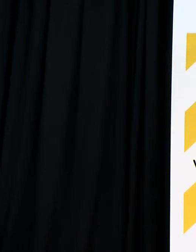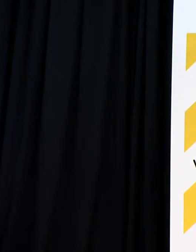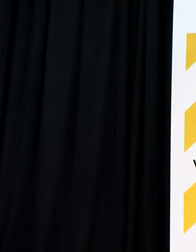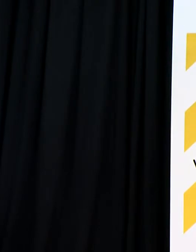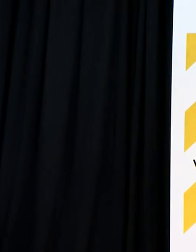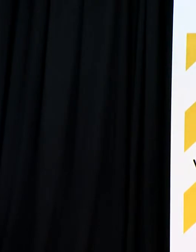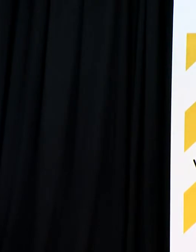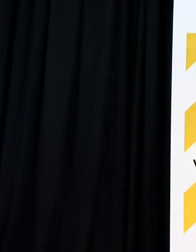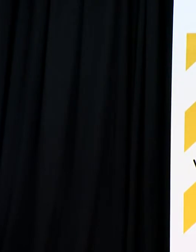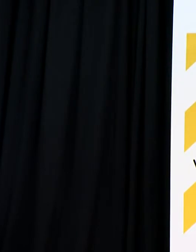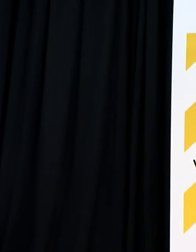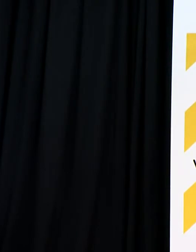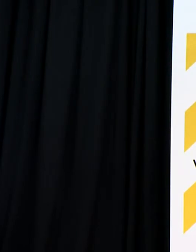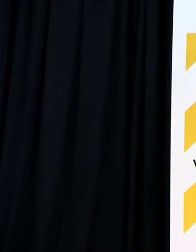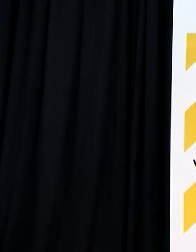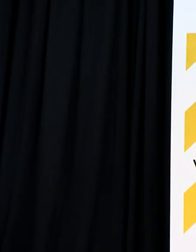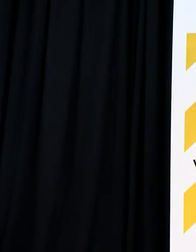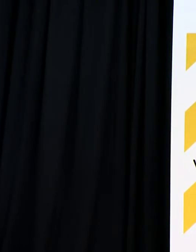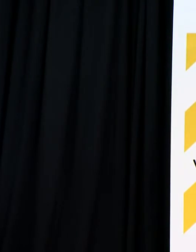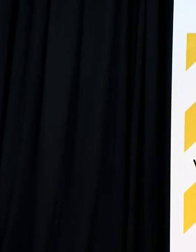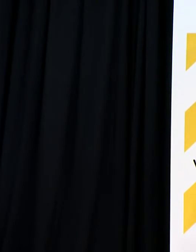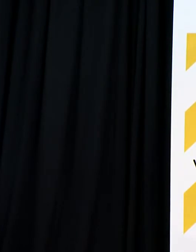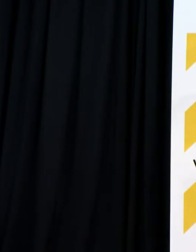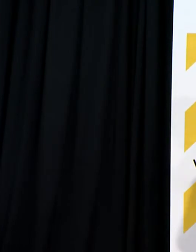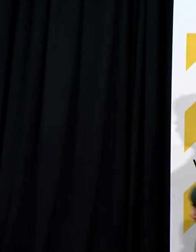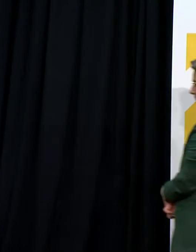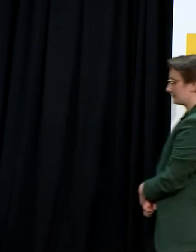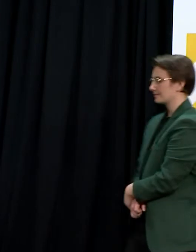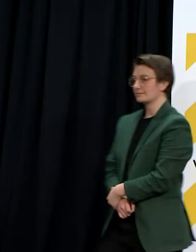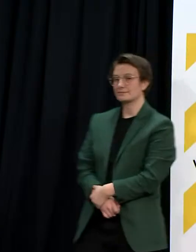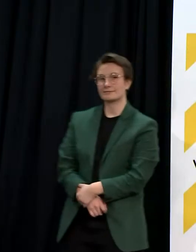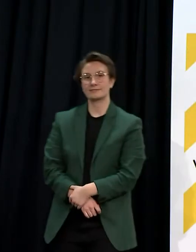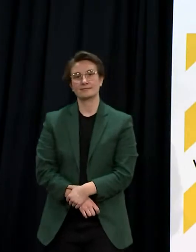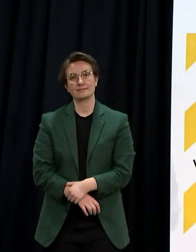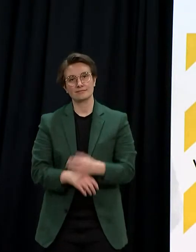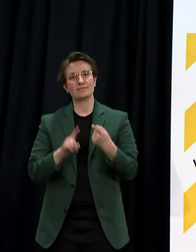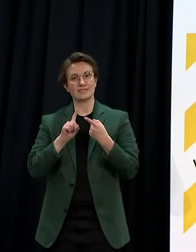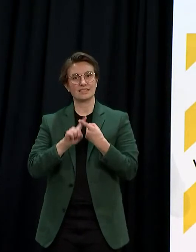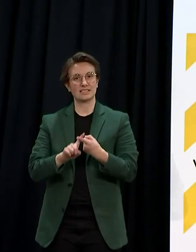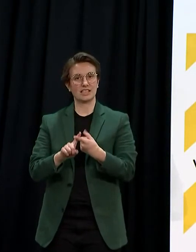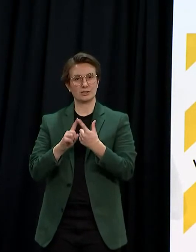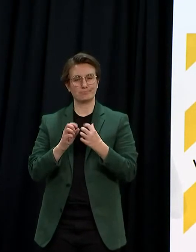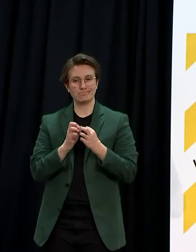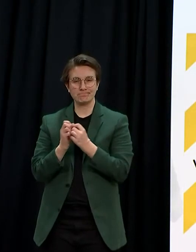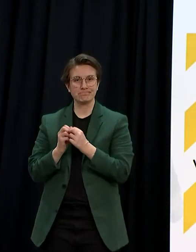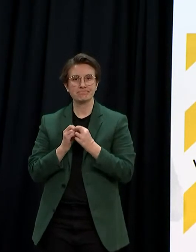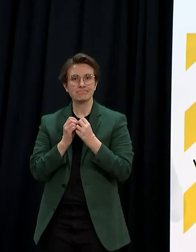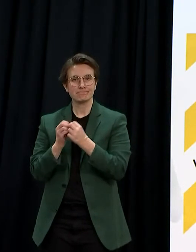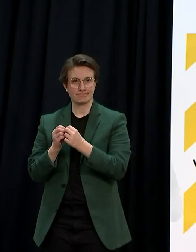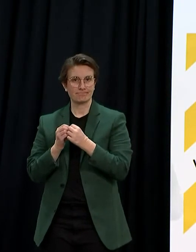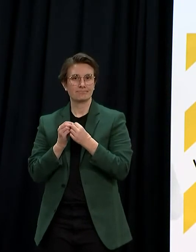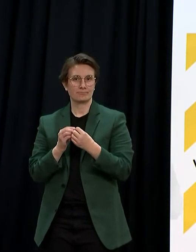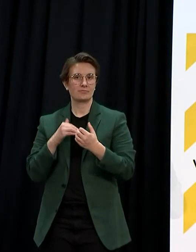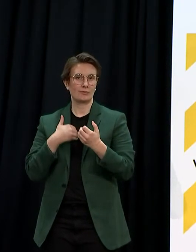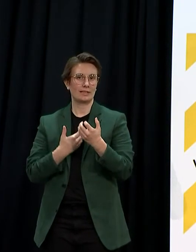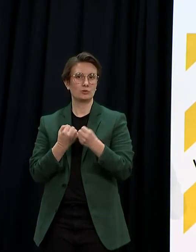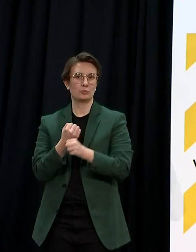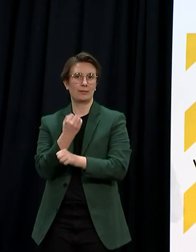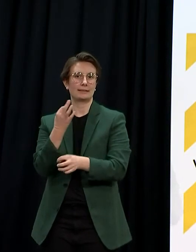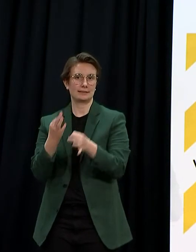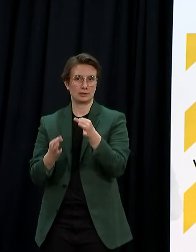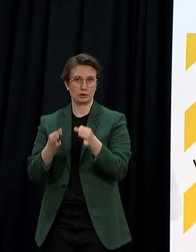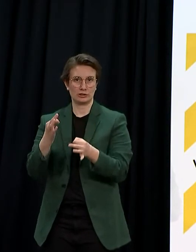You'll know that the legislation has been reported back. It went through its consultation process, and of course there'll be a